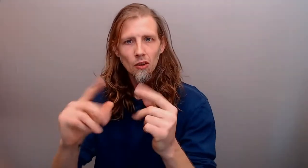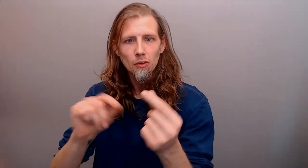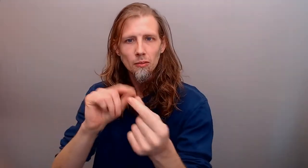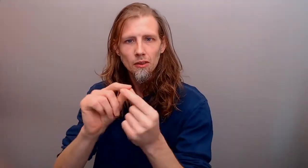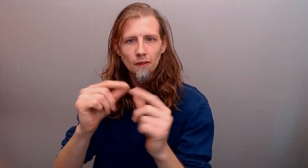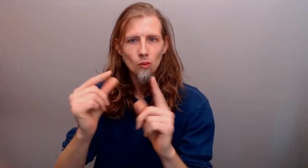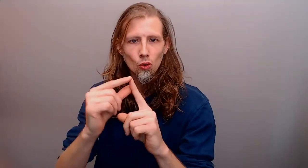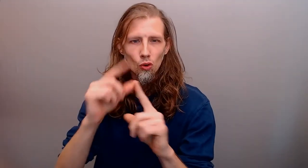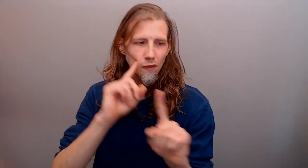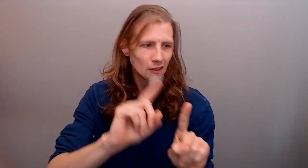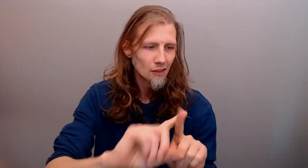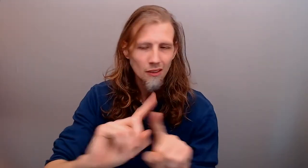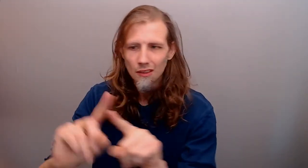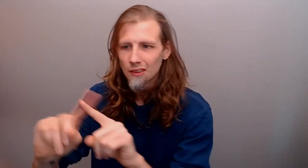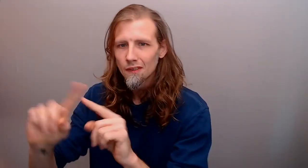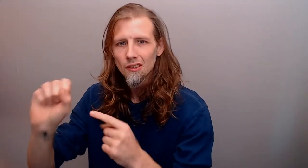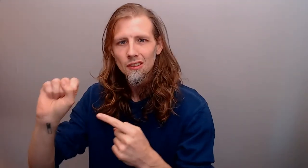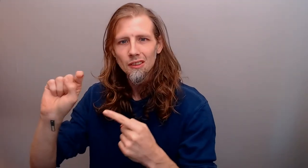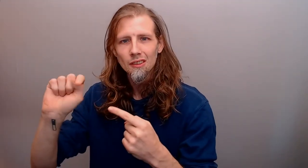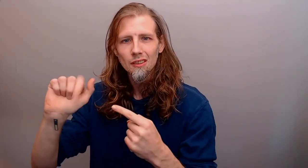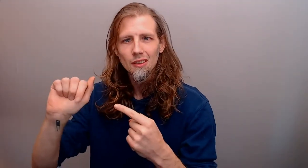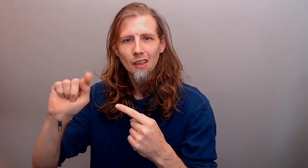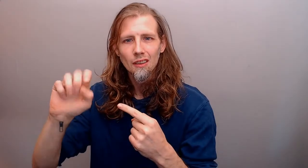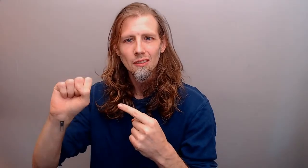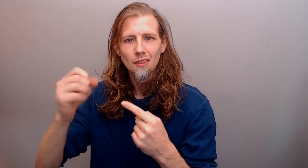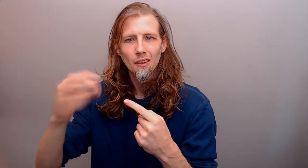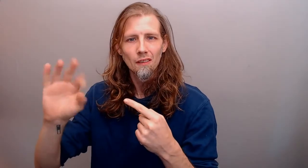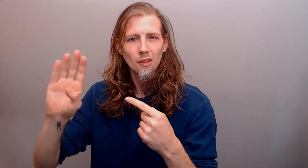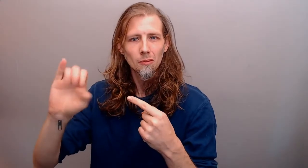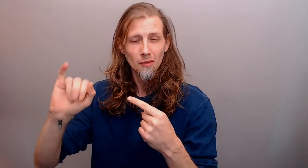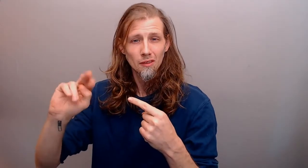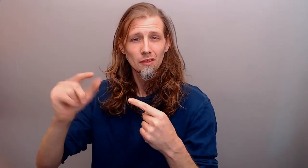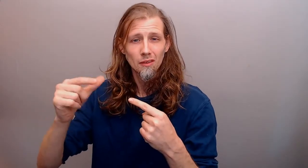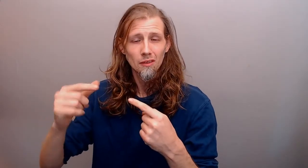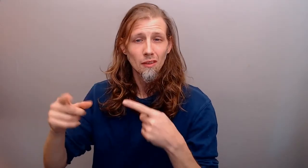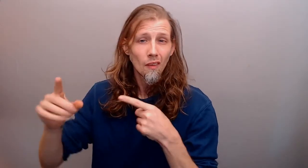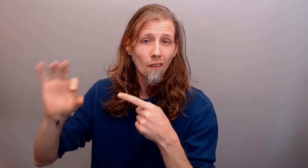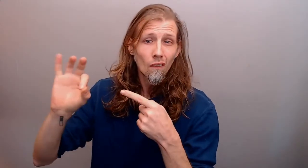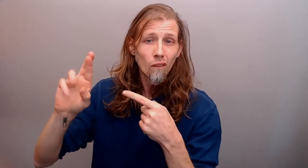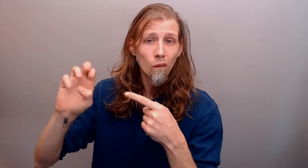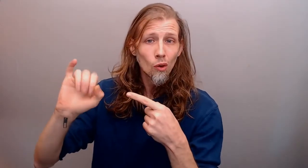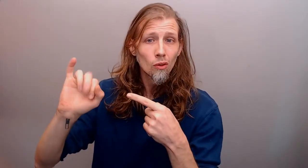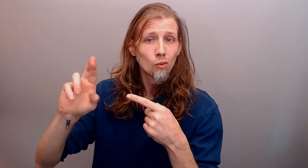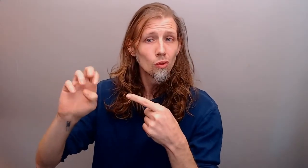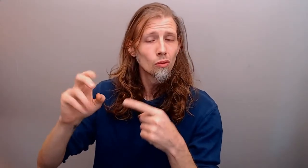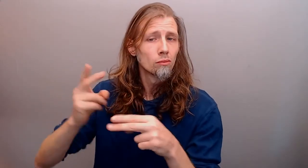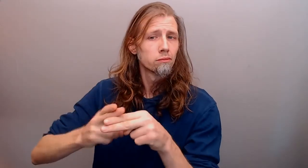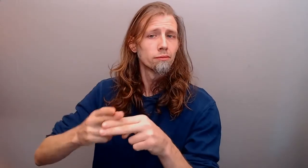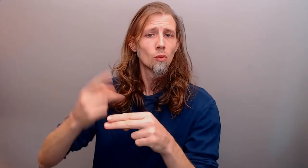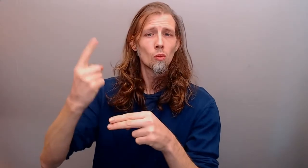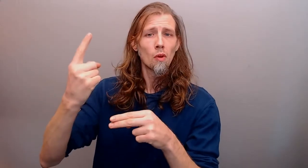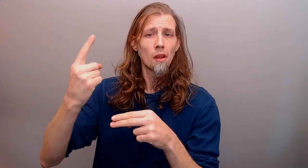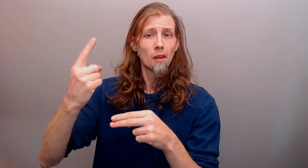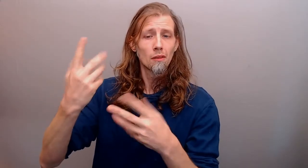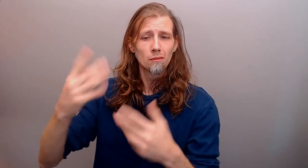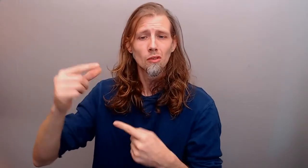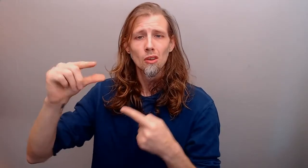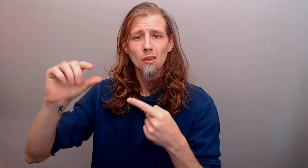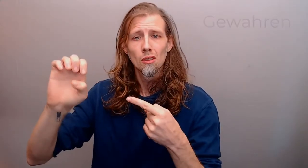specific vocabulary to describe various states of being. Freire names one of them,